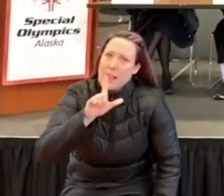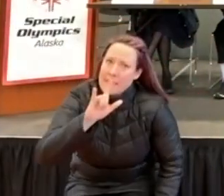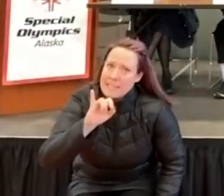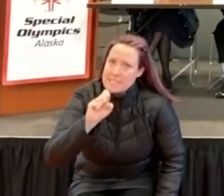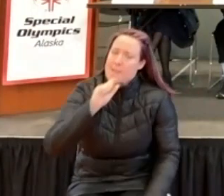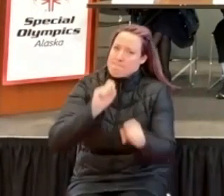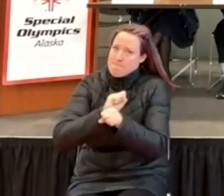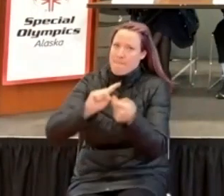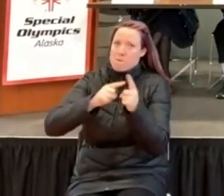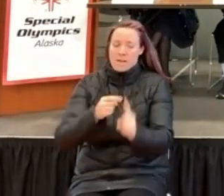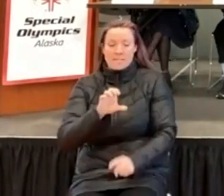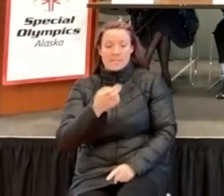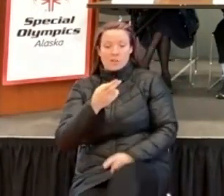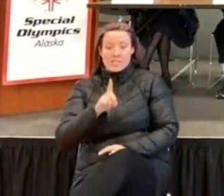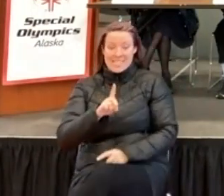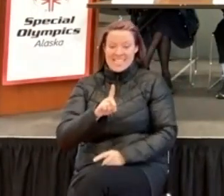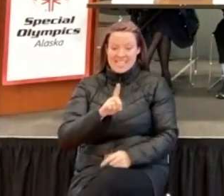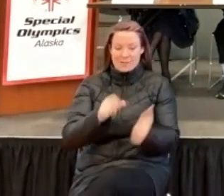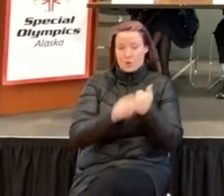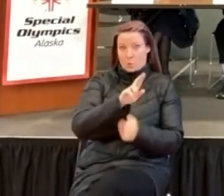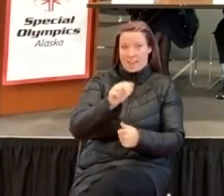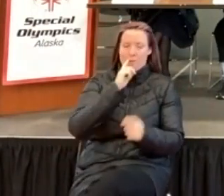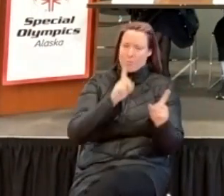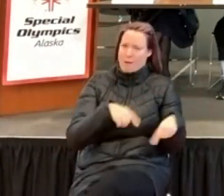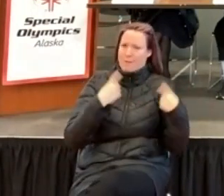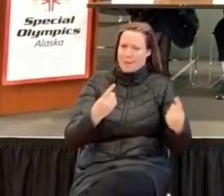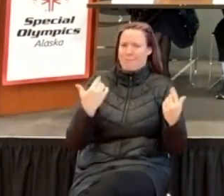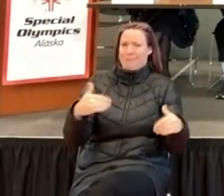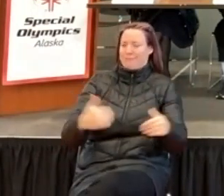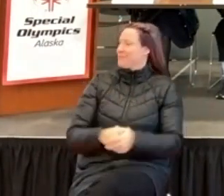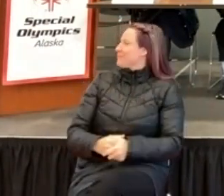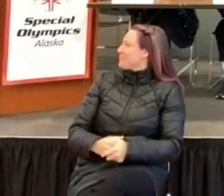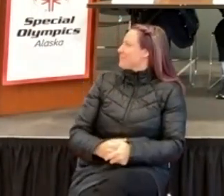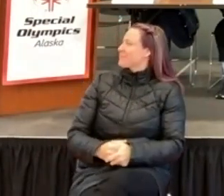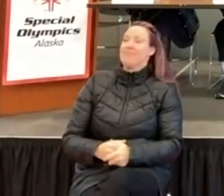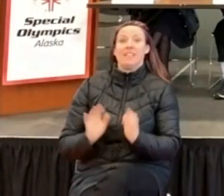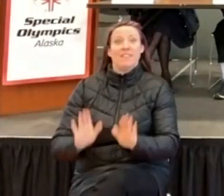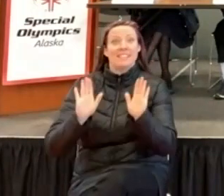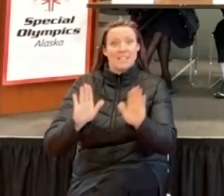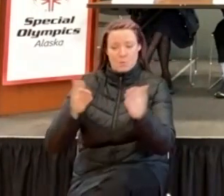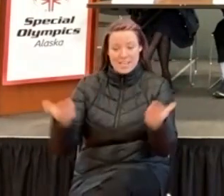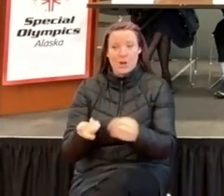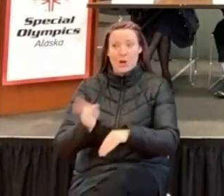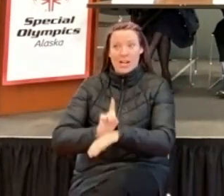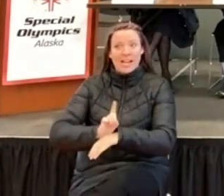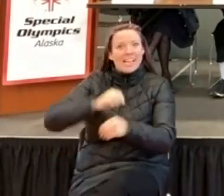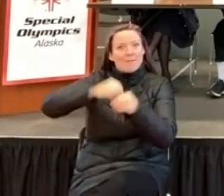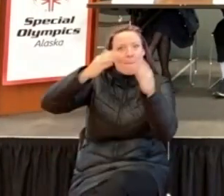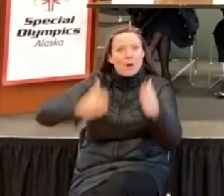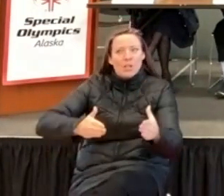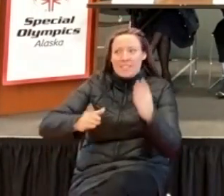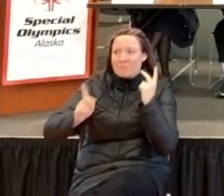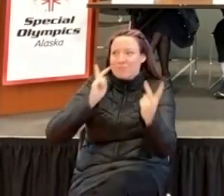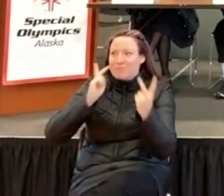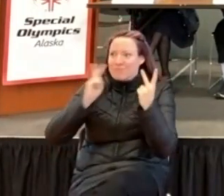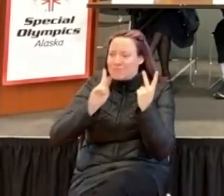at CHD at UAA for a long, long time. It is fantastic to be here in person. Oh my gosh, I get to see people I've